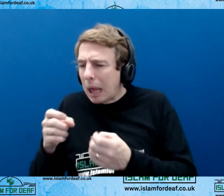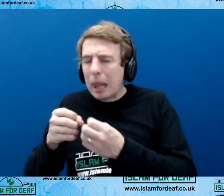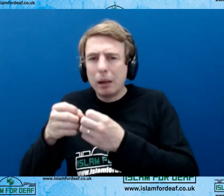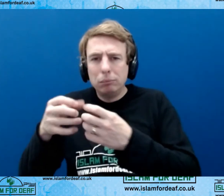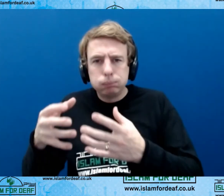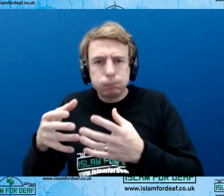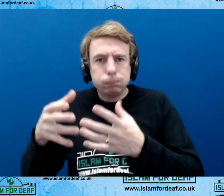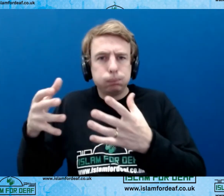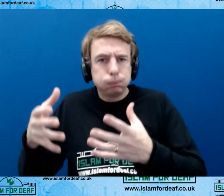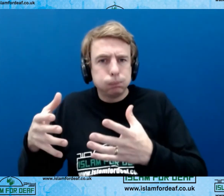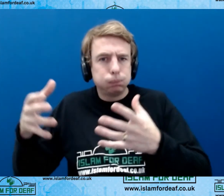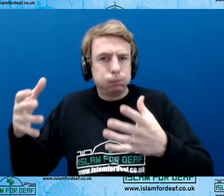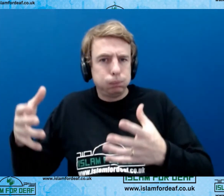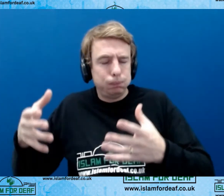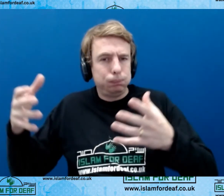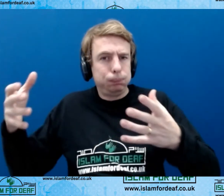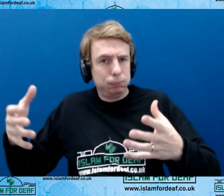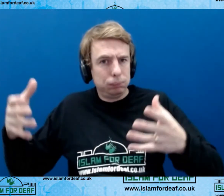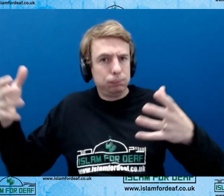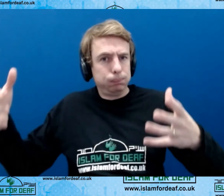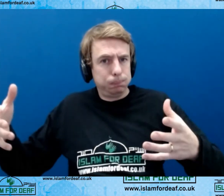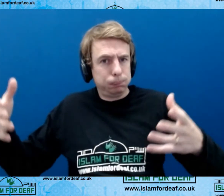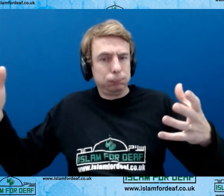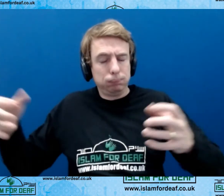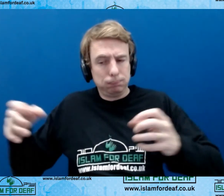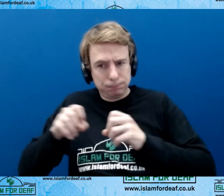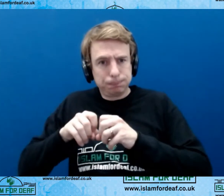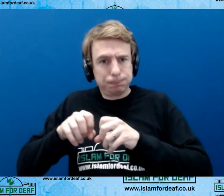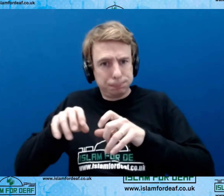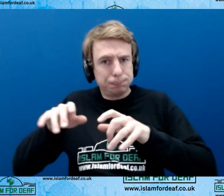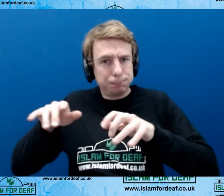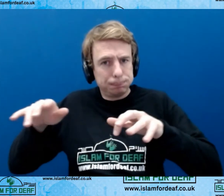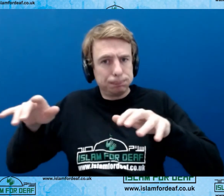individual, until the religion started to grow.